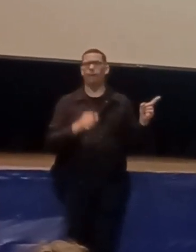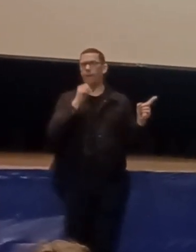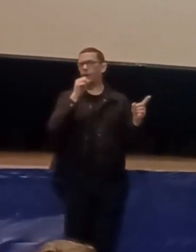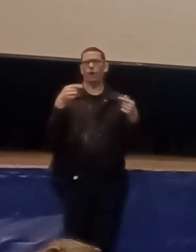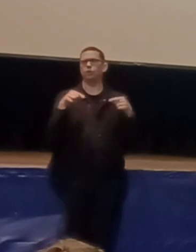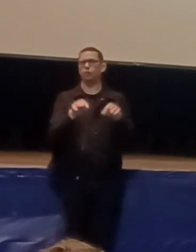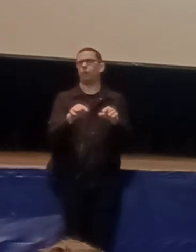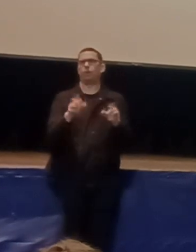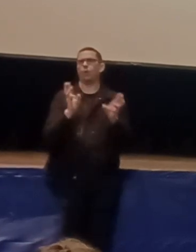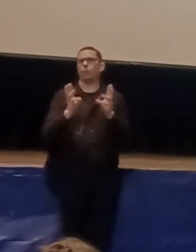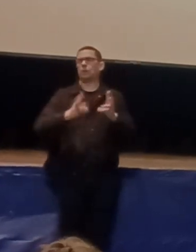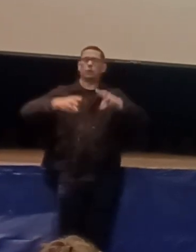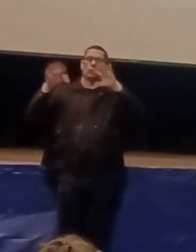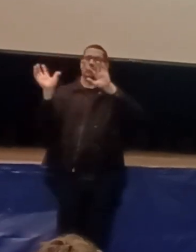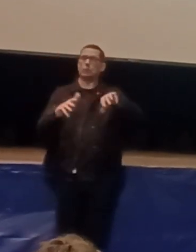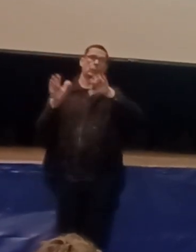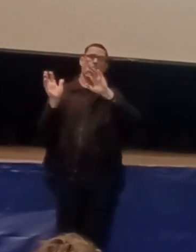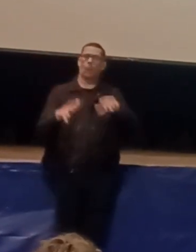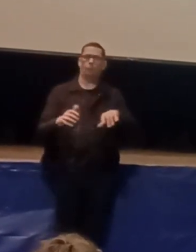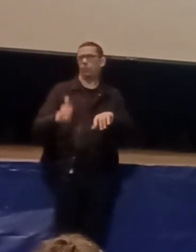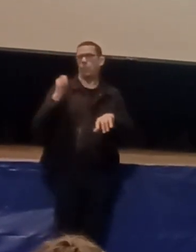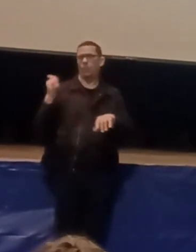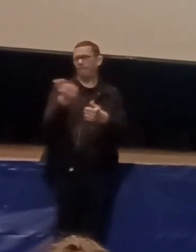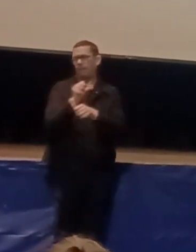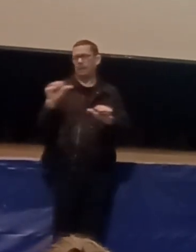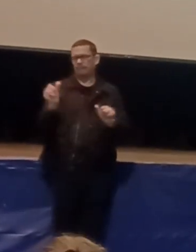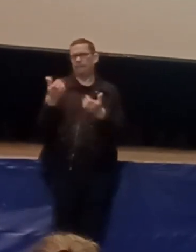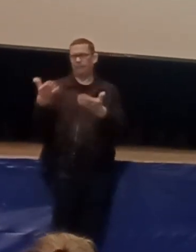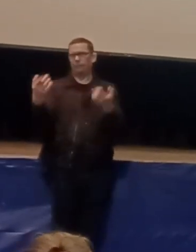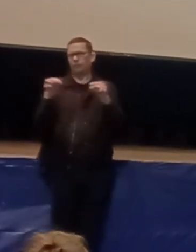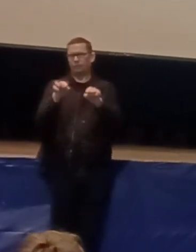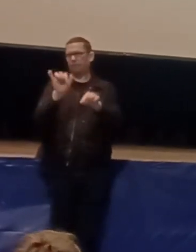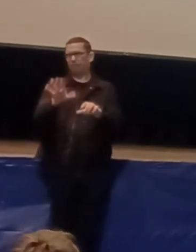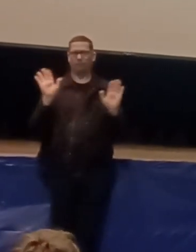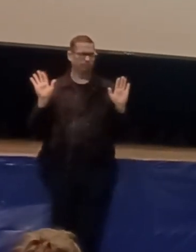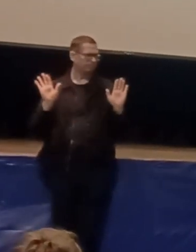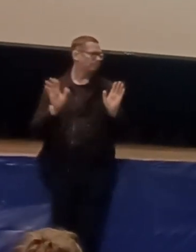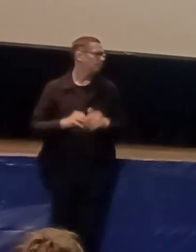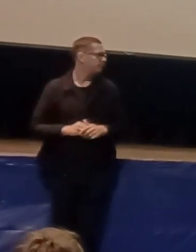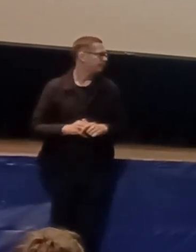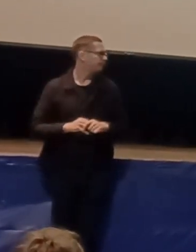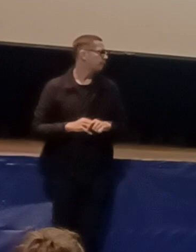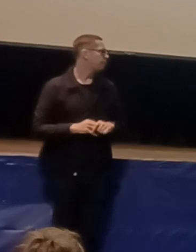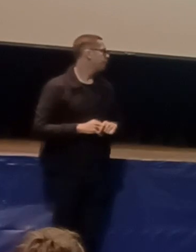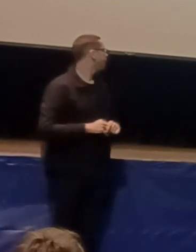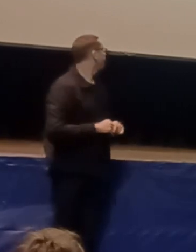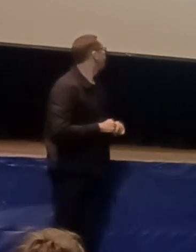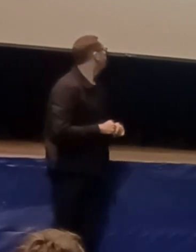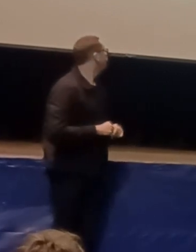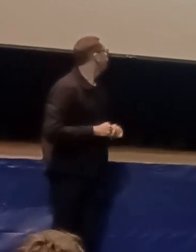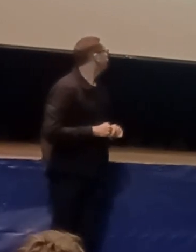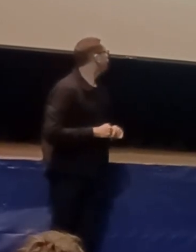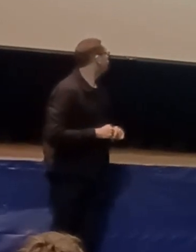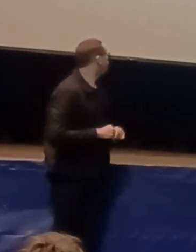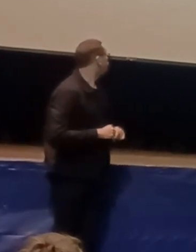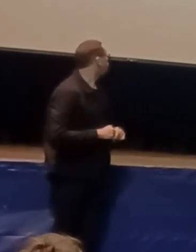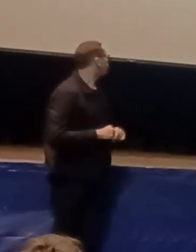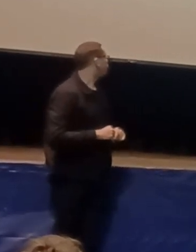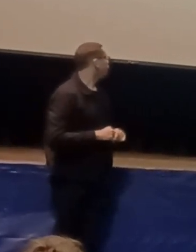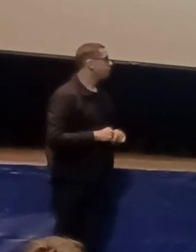Well, we're not going to be getting deliveries in the middle of the winter storm. Right. So, and then in terms of this area where there's